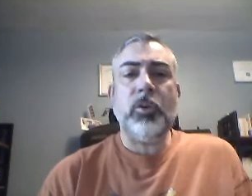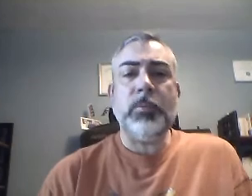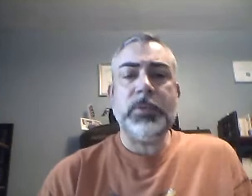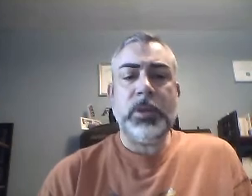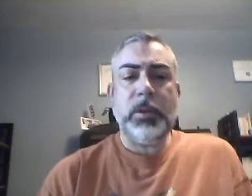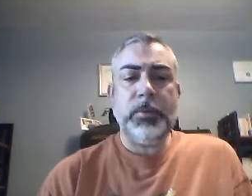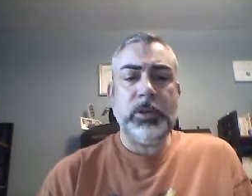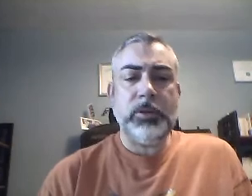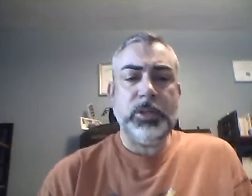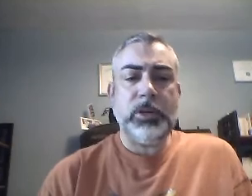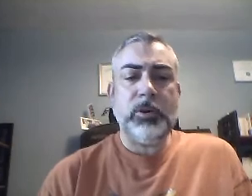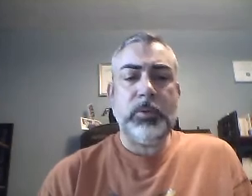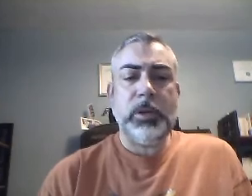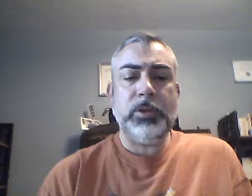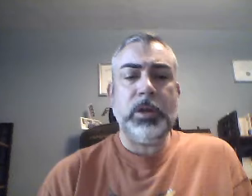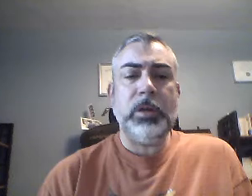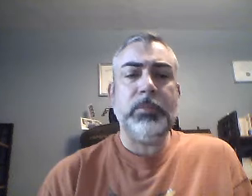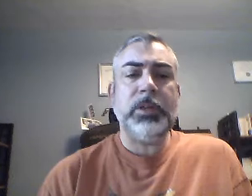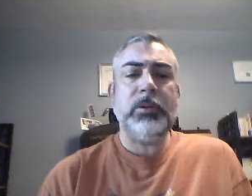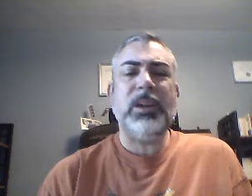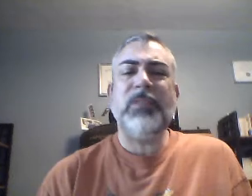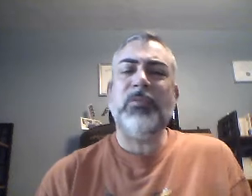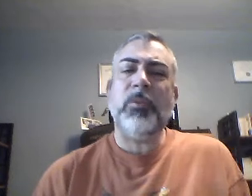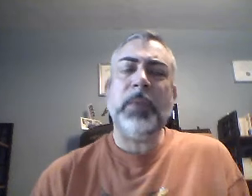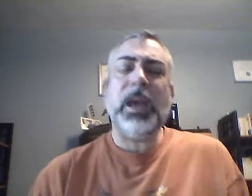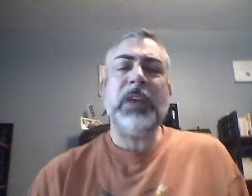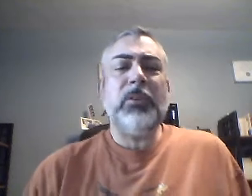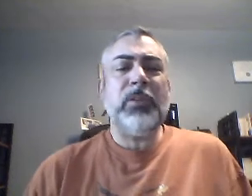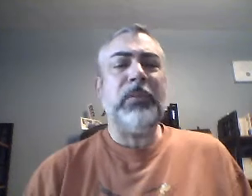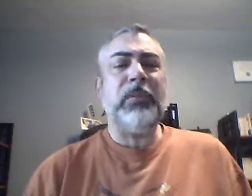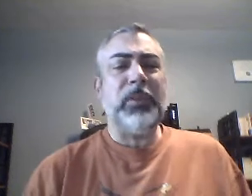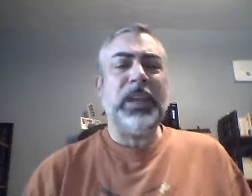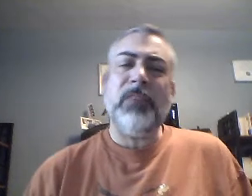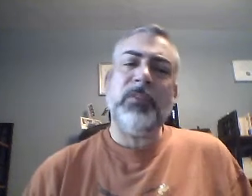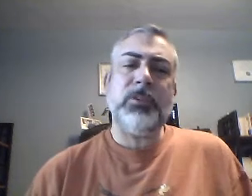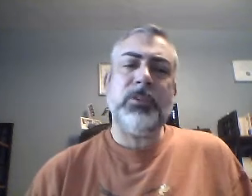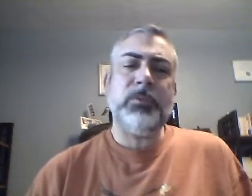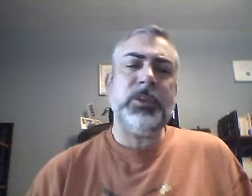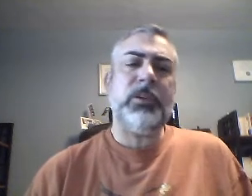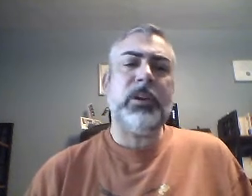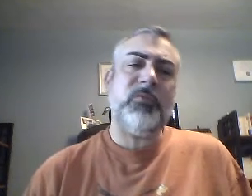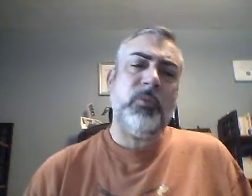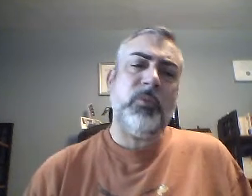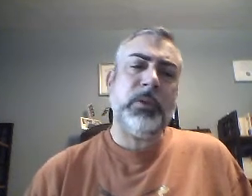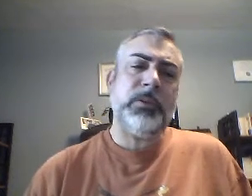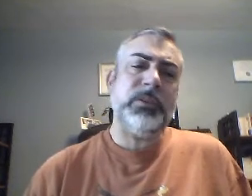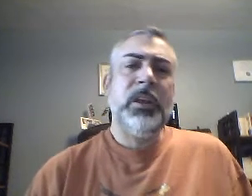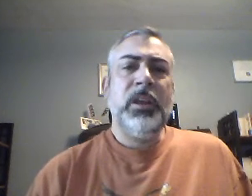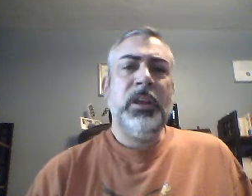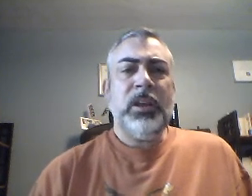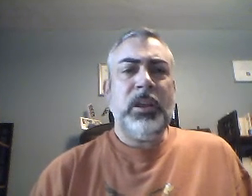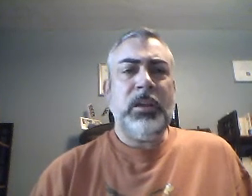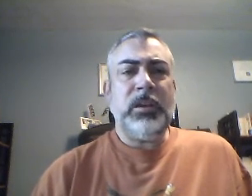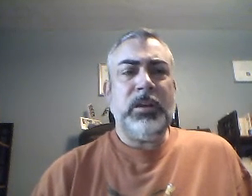terms, particularly gender queer and gender nonconforming. I don't know that I really care for the term gender nonconforming because